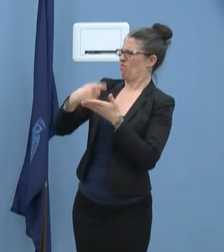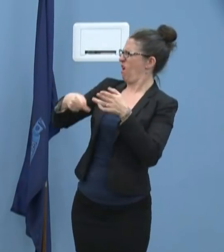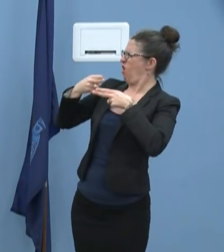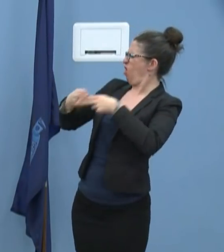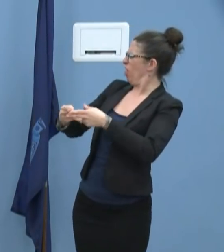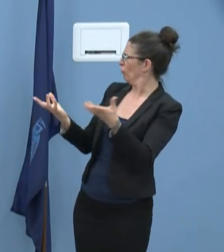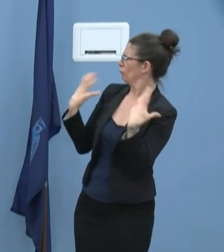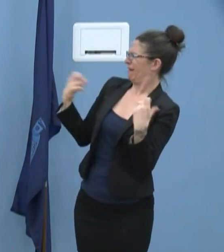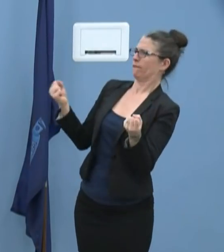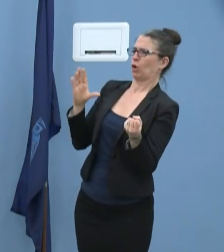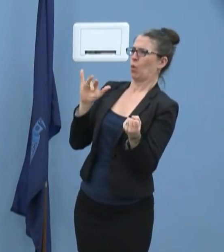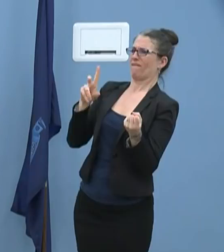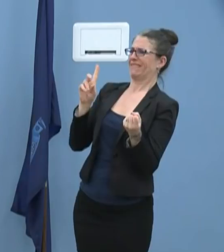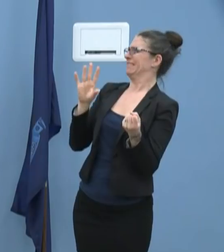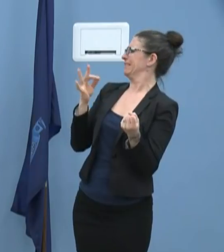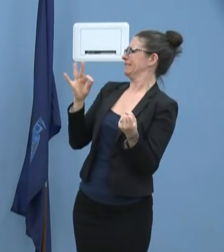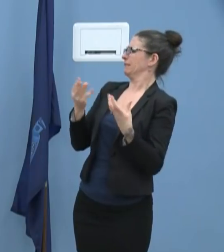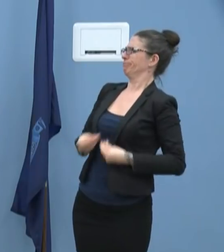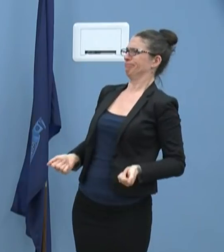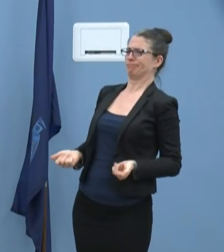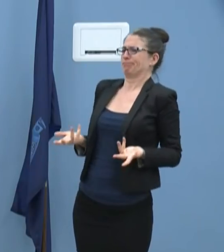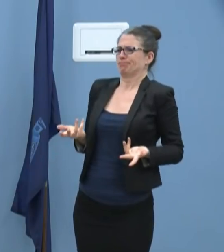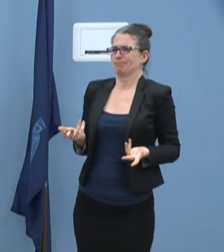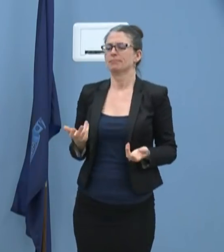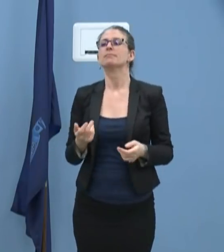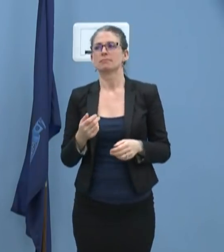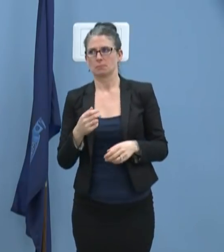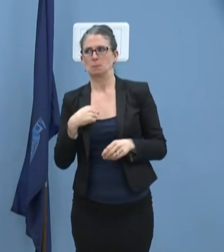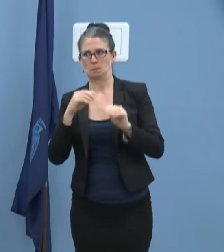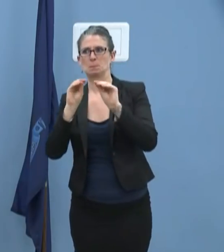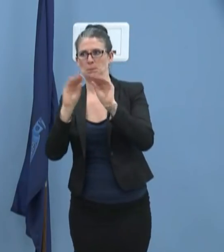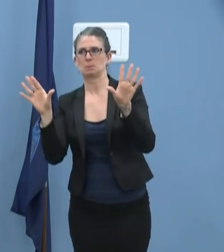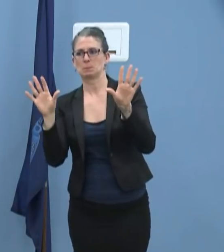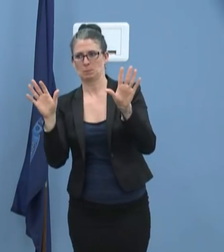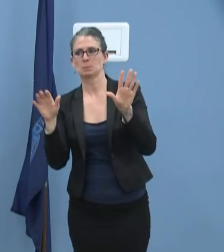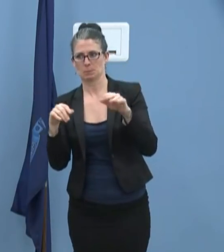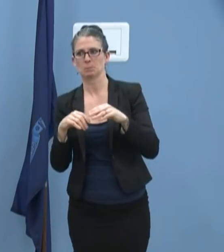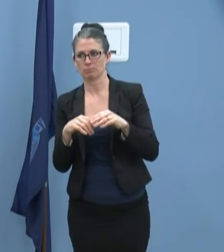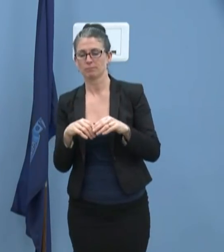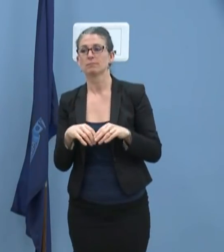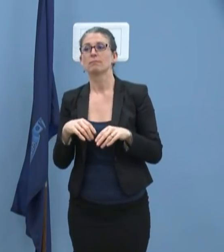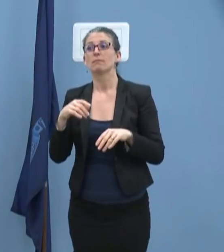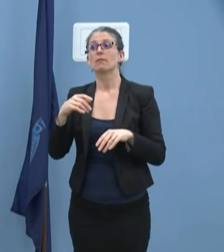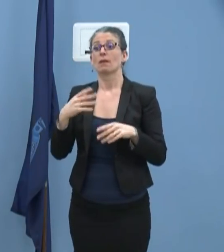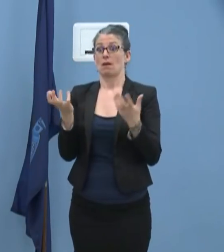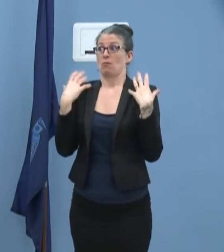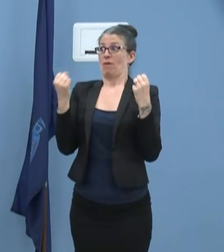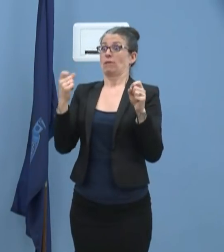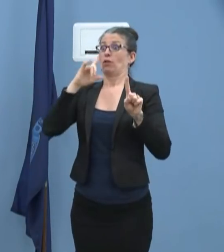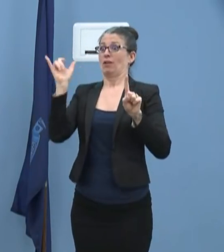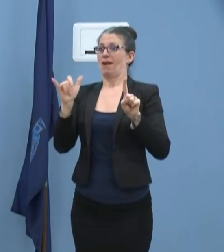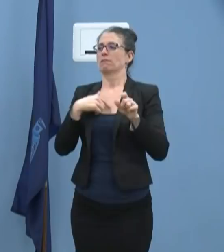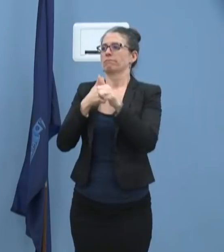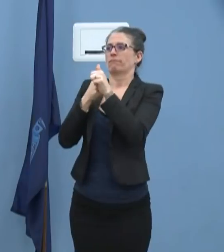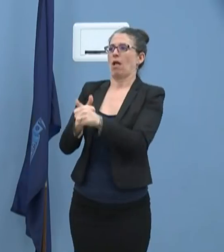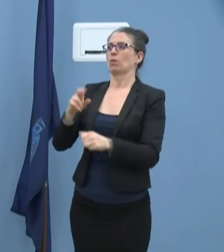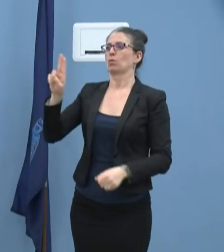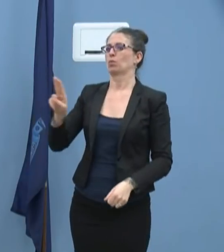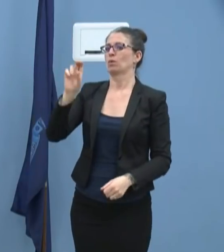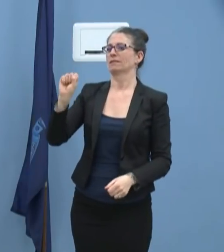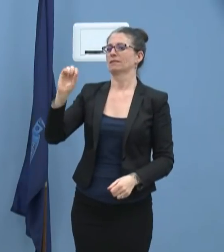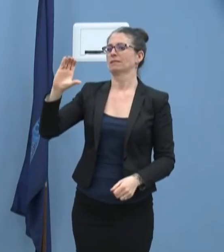The question is, how do we know when individuals have recovered? In that respect, we follow the guidance documents from the U.S. CDC.